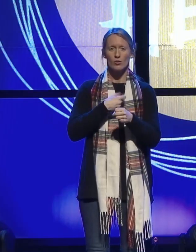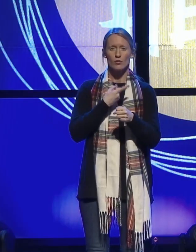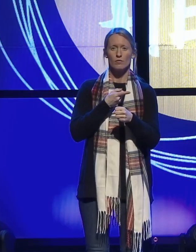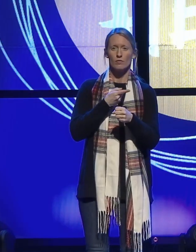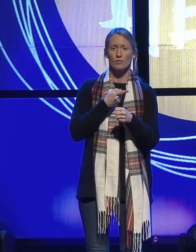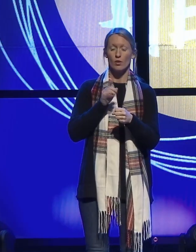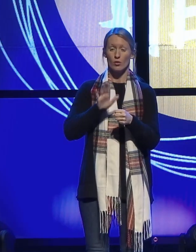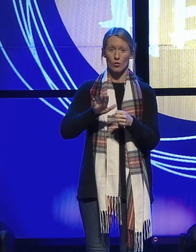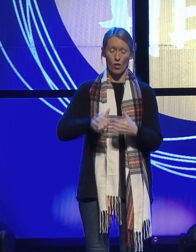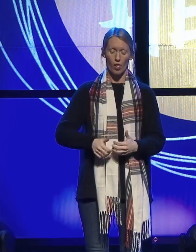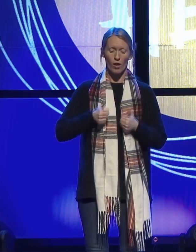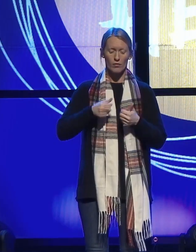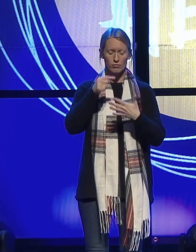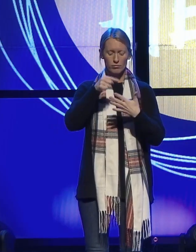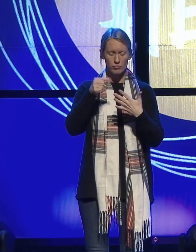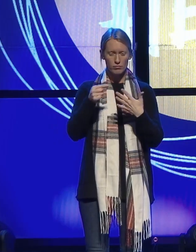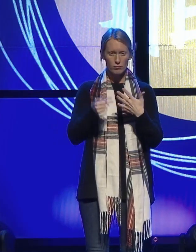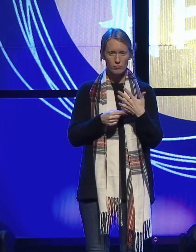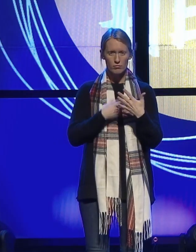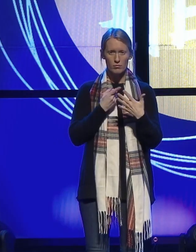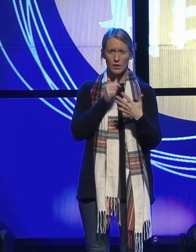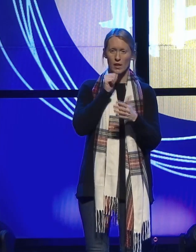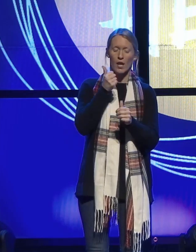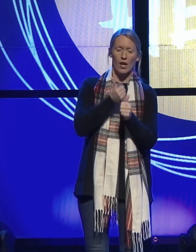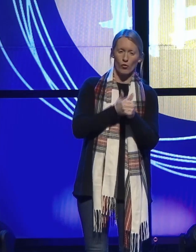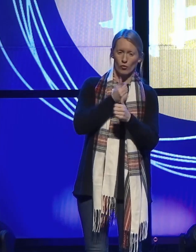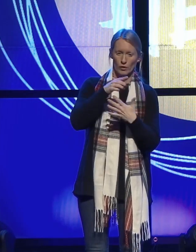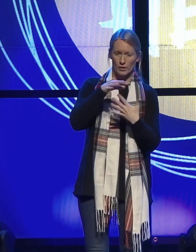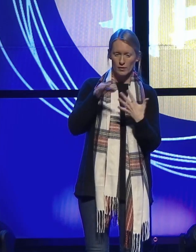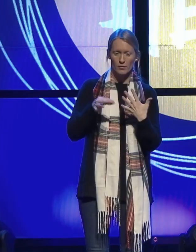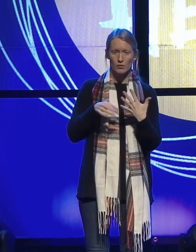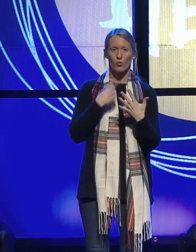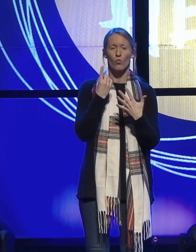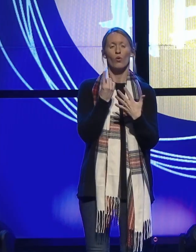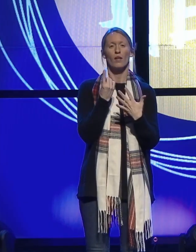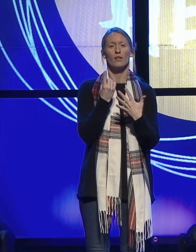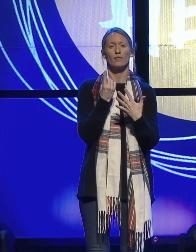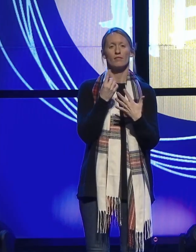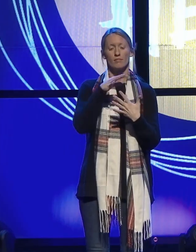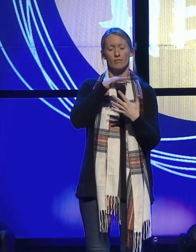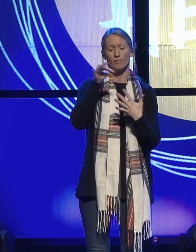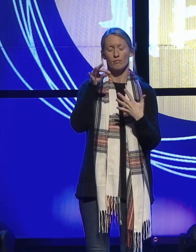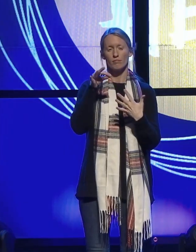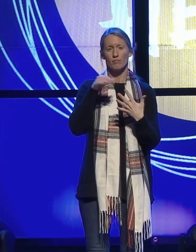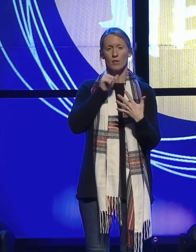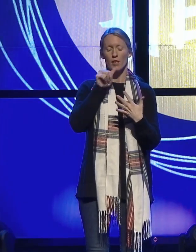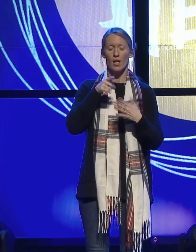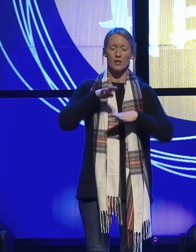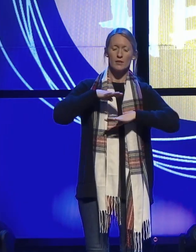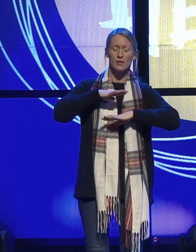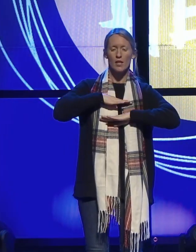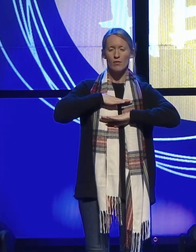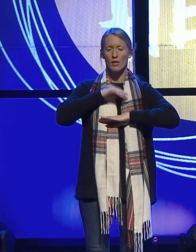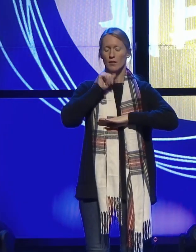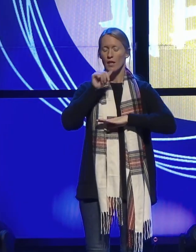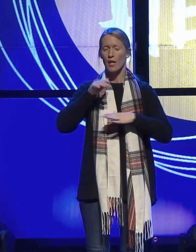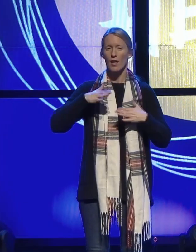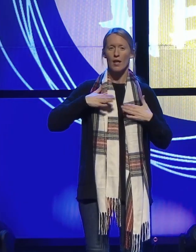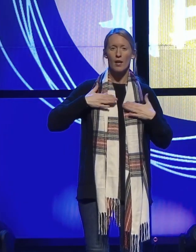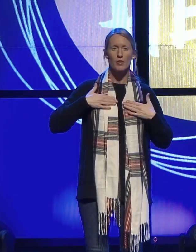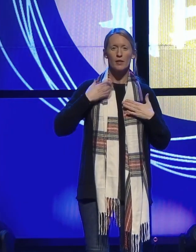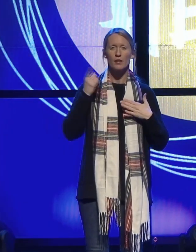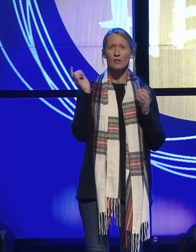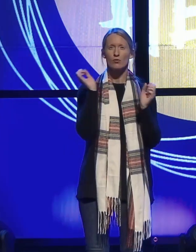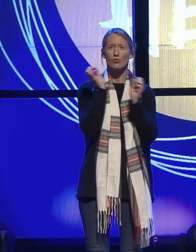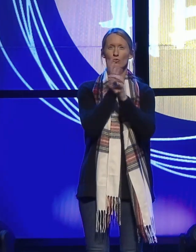every area. Just pick one area that you're not happy with, that you're not satisfied with, that you have some dreams for, but you've